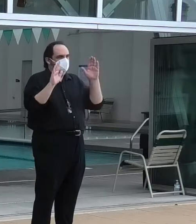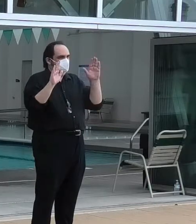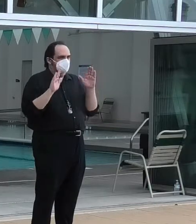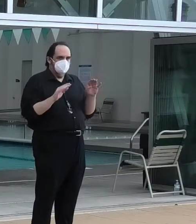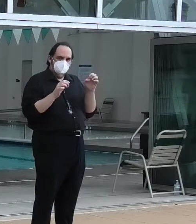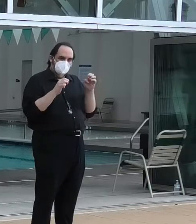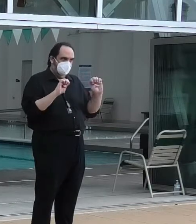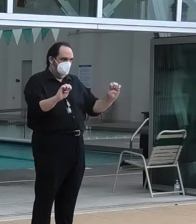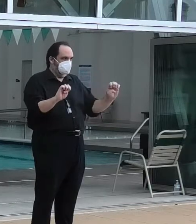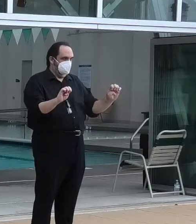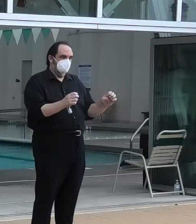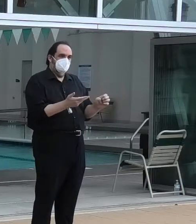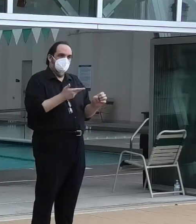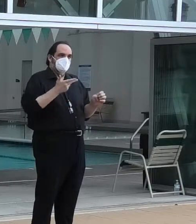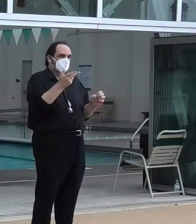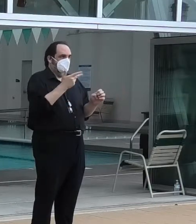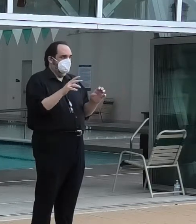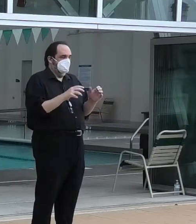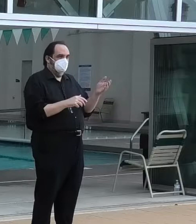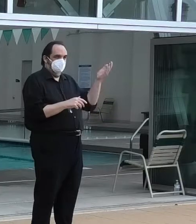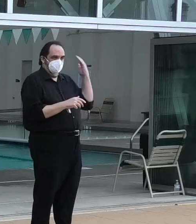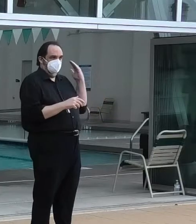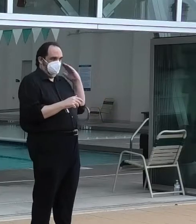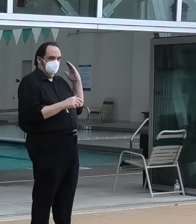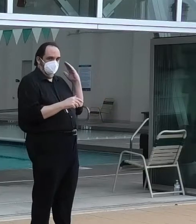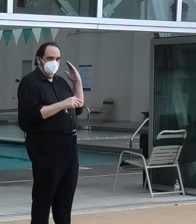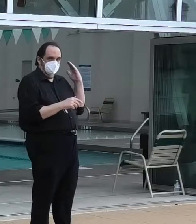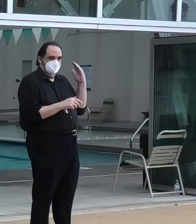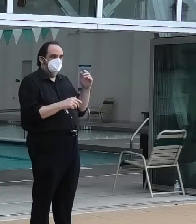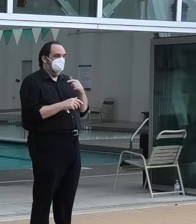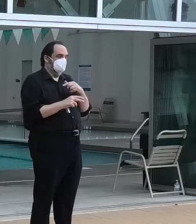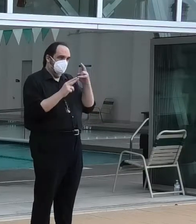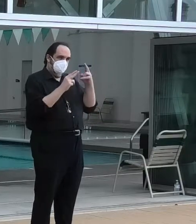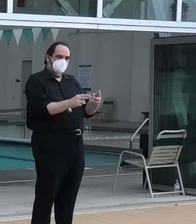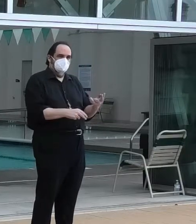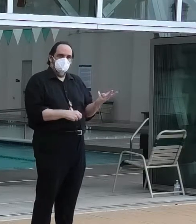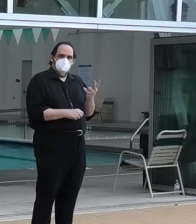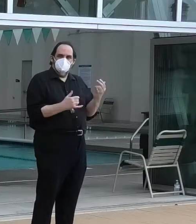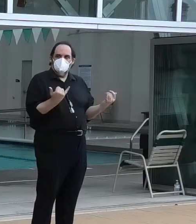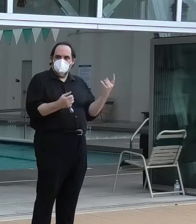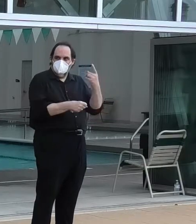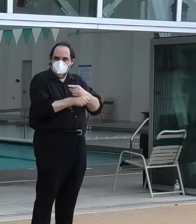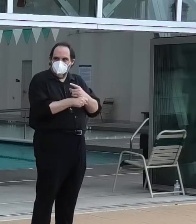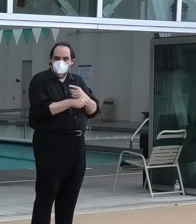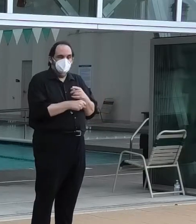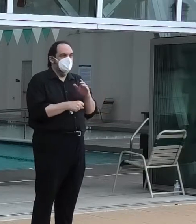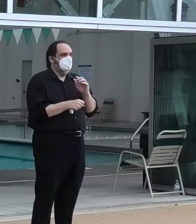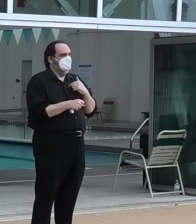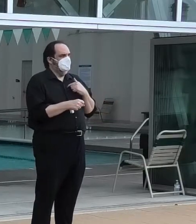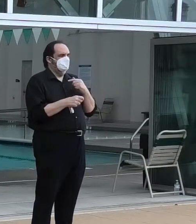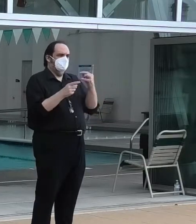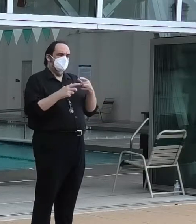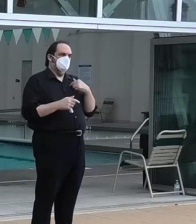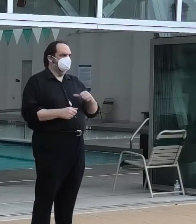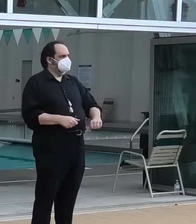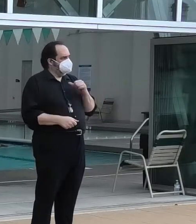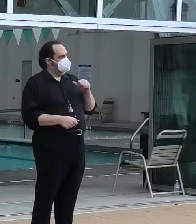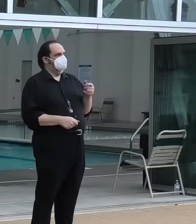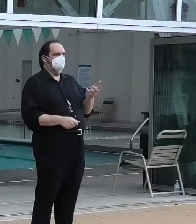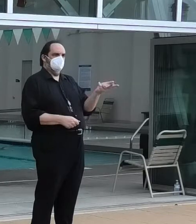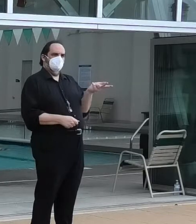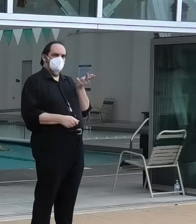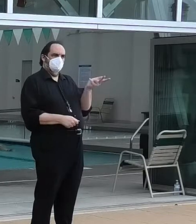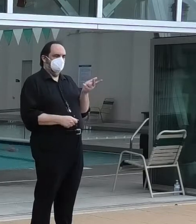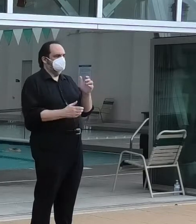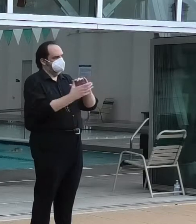that was performed by the 3 Roger Carter staff who we're honoring today. As their director, I couldn't be prouder of them, and